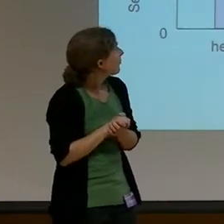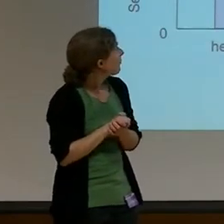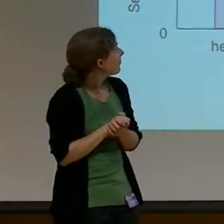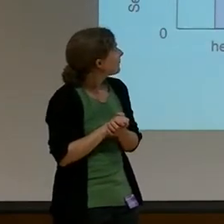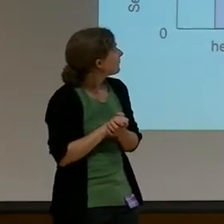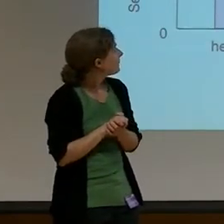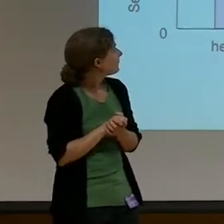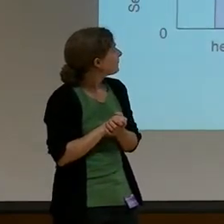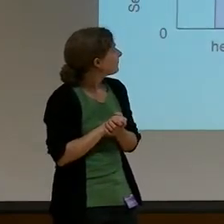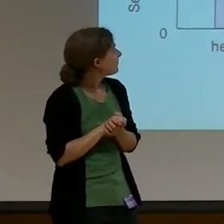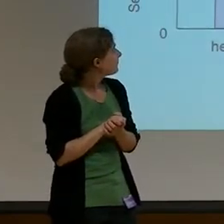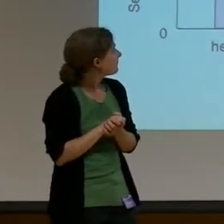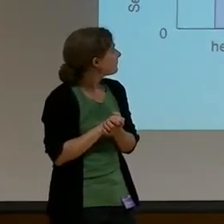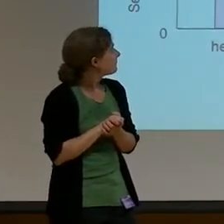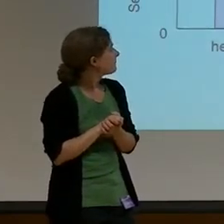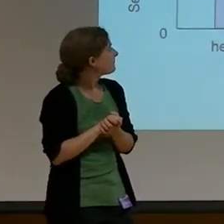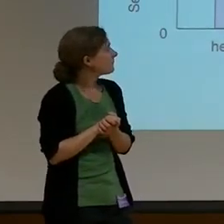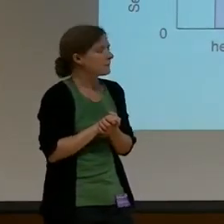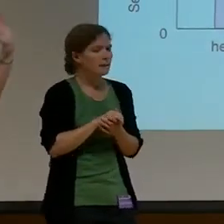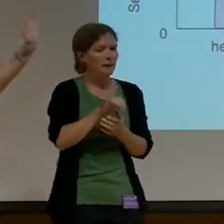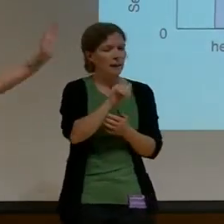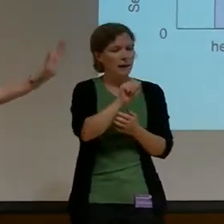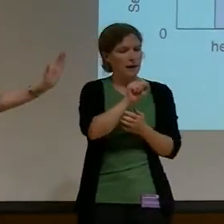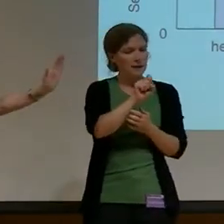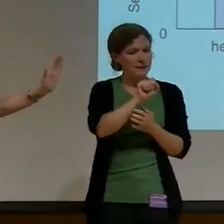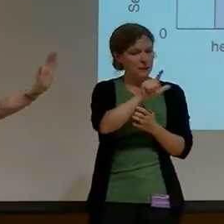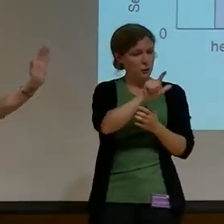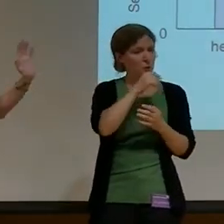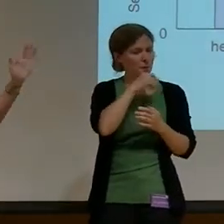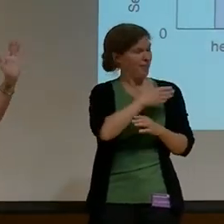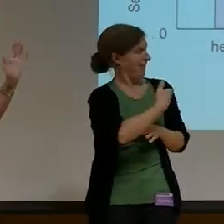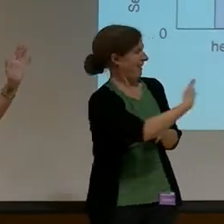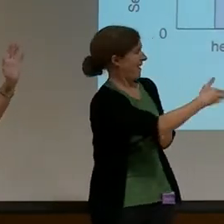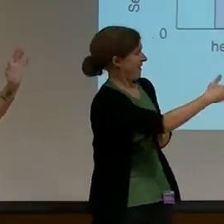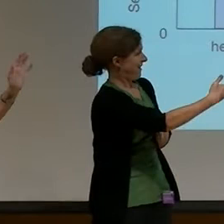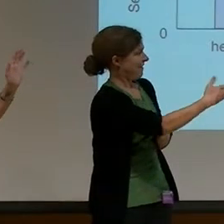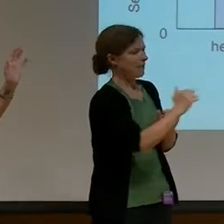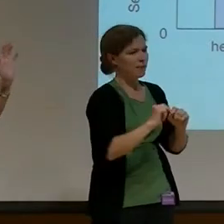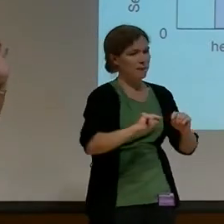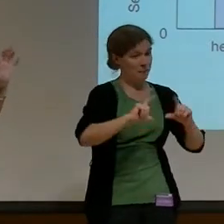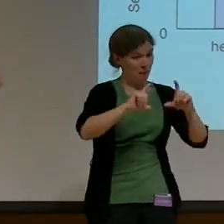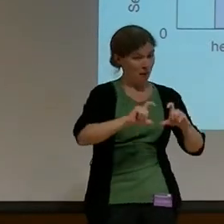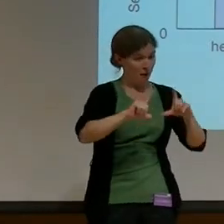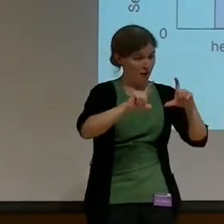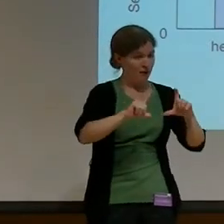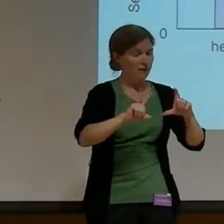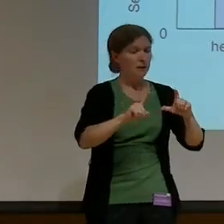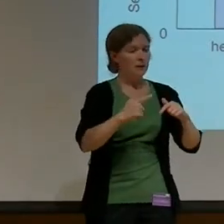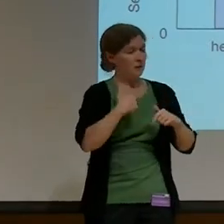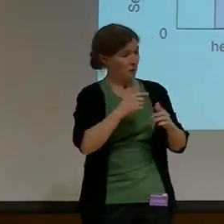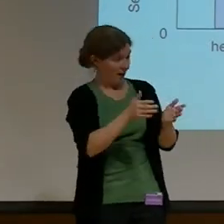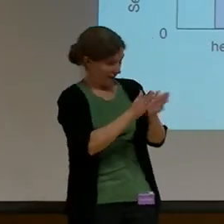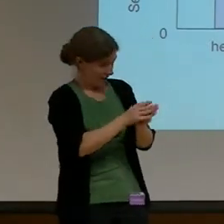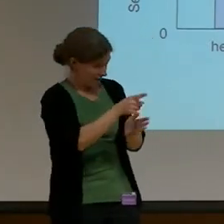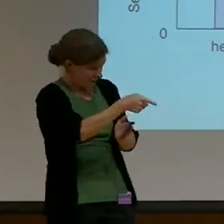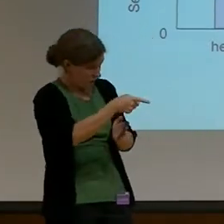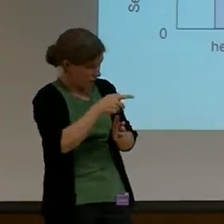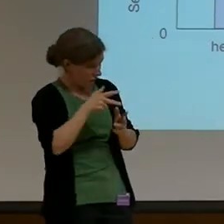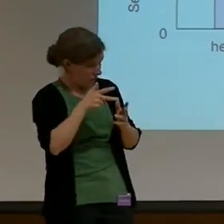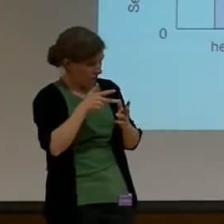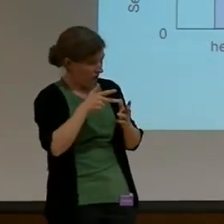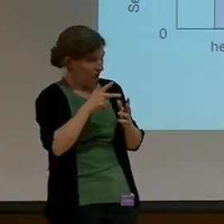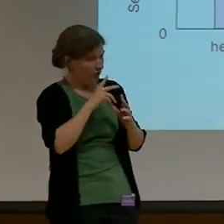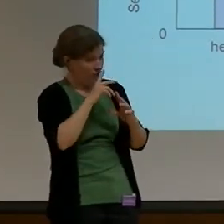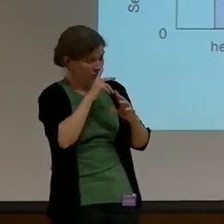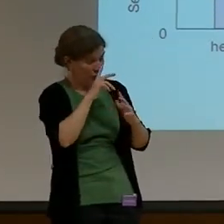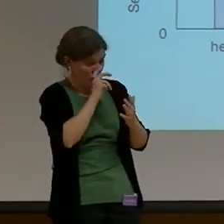And one thing that did come out of this is that asexual women who are on the end, those bars basically show that when we asked them how sexually